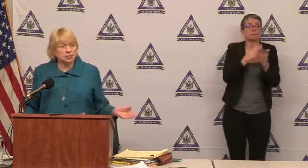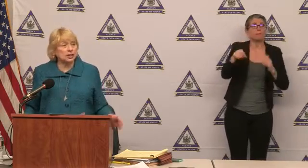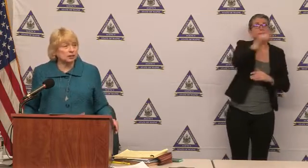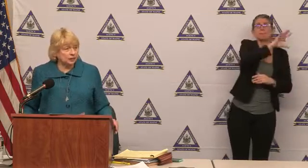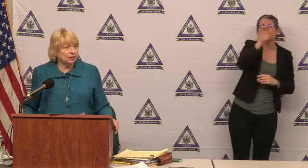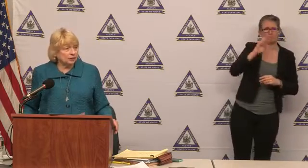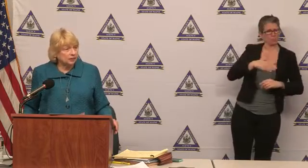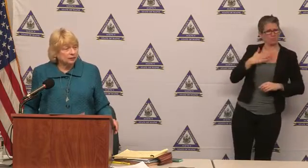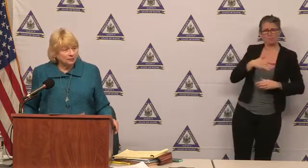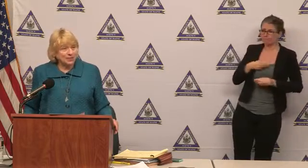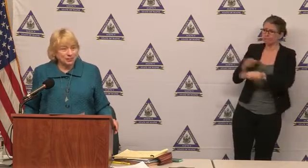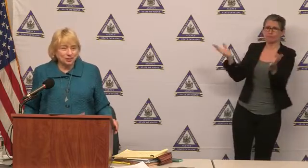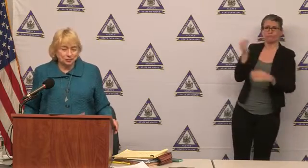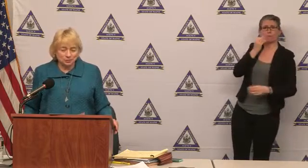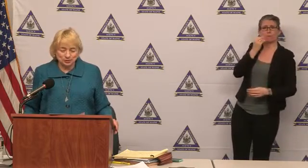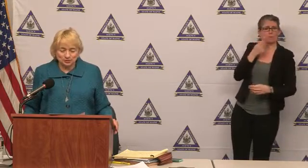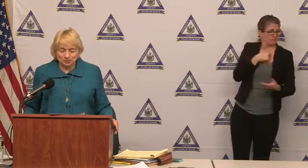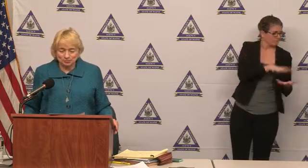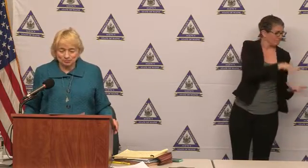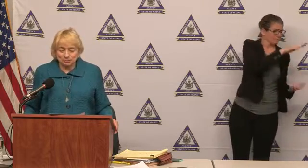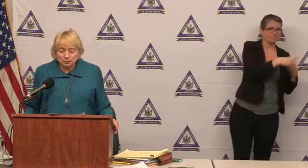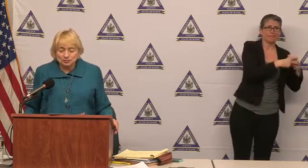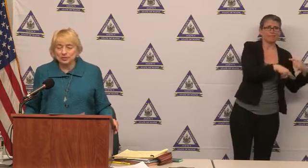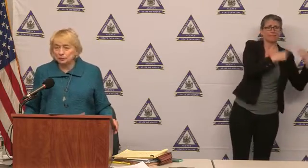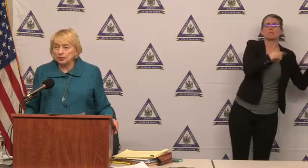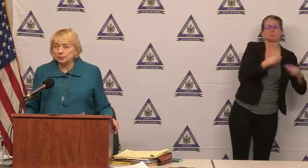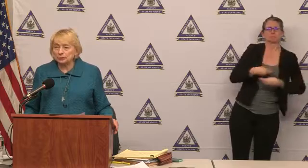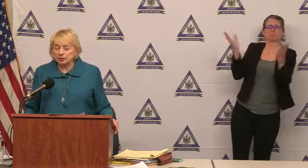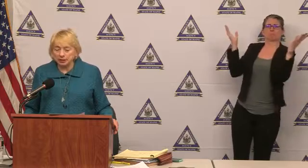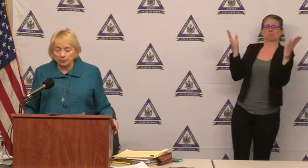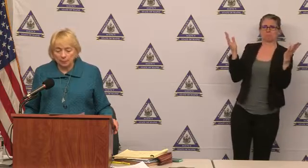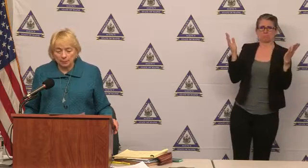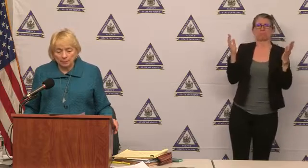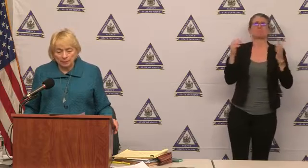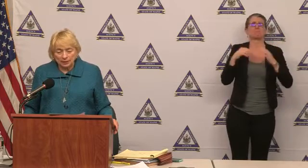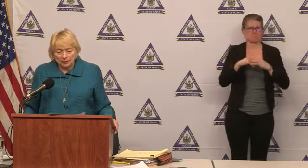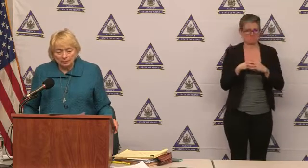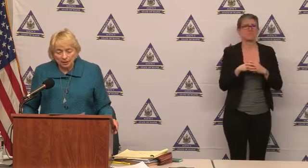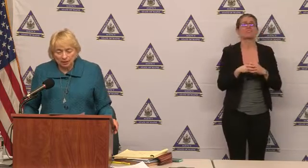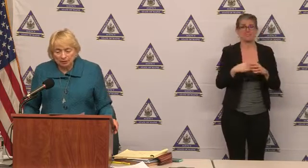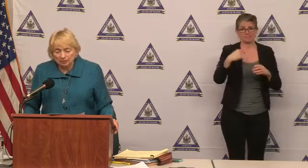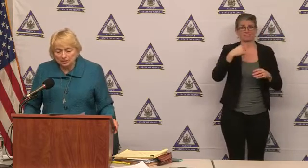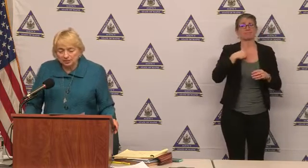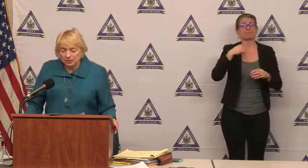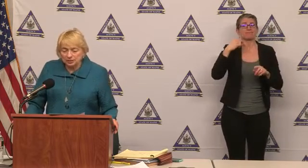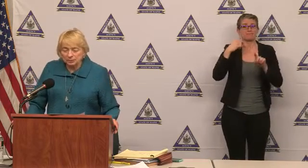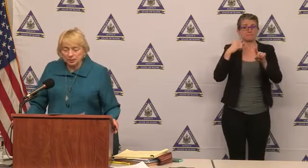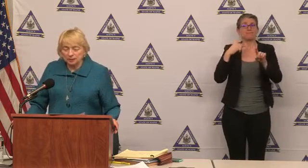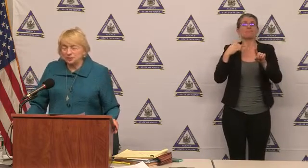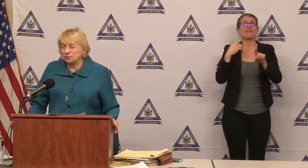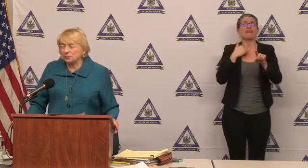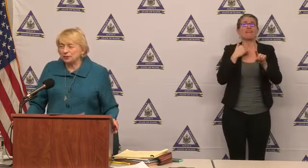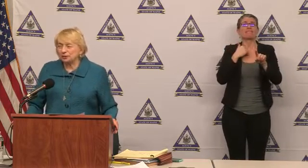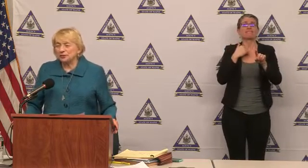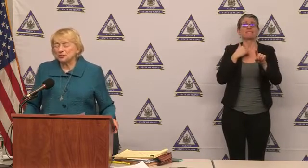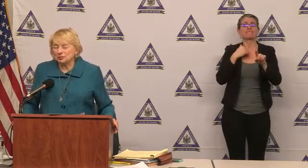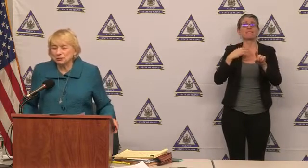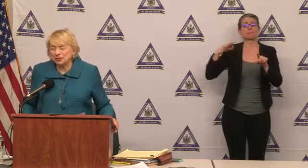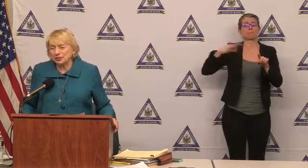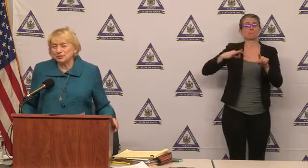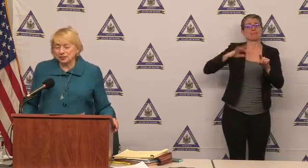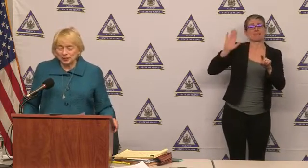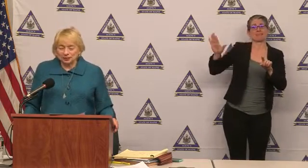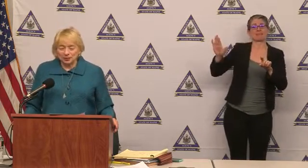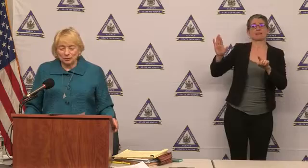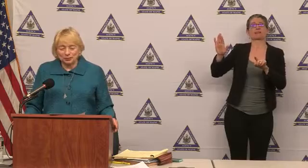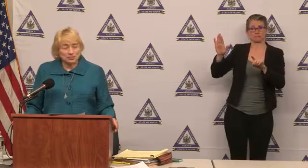provide child care to healthcare workers. People are stepping up to the plate. Maine Craft Distilling is making and distributing